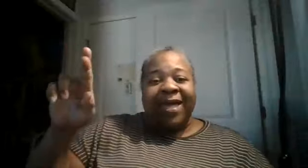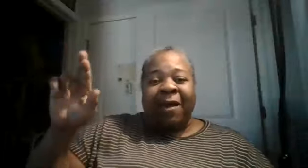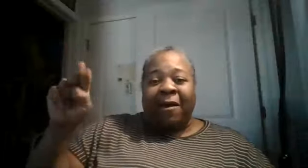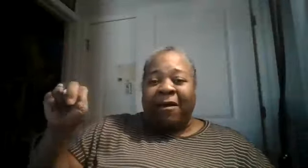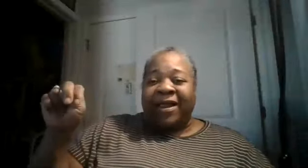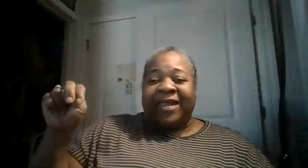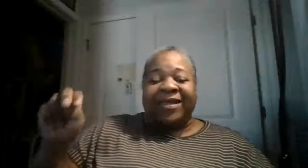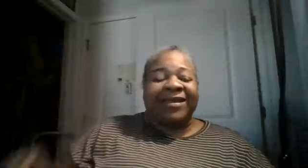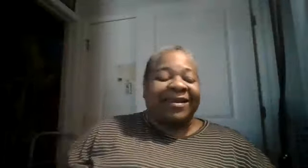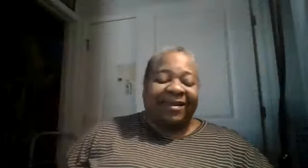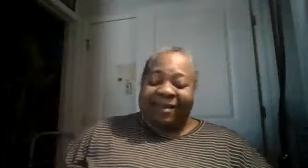Y-A-R-N.